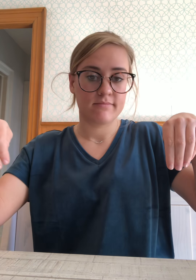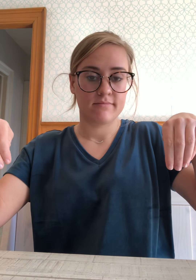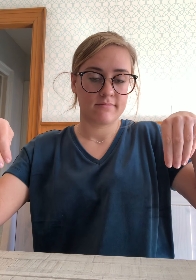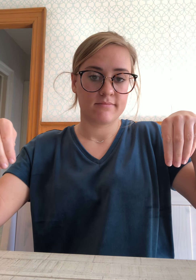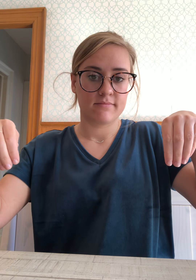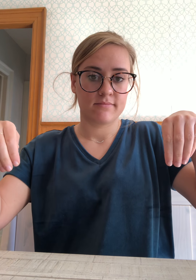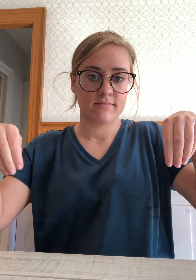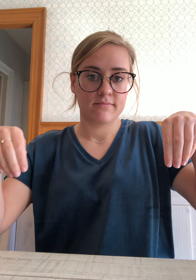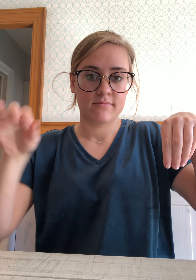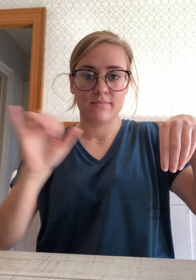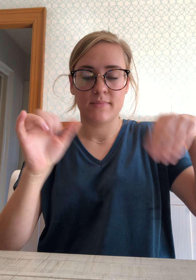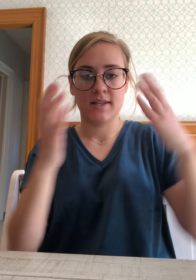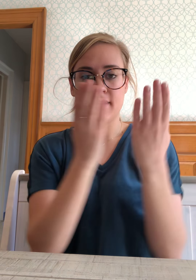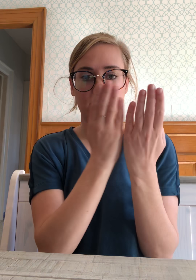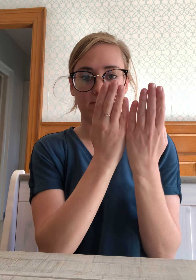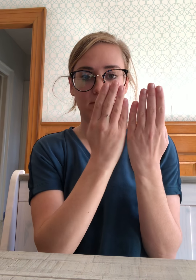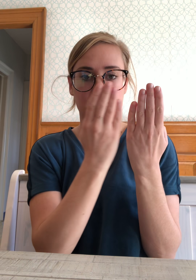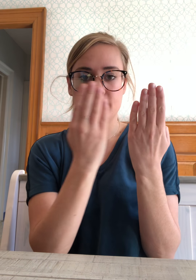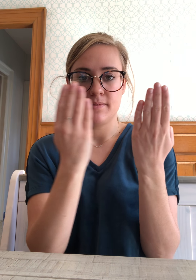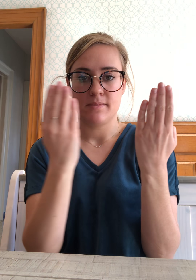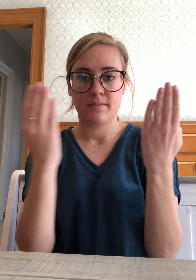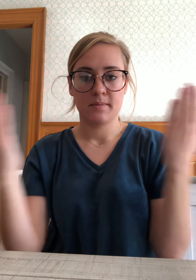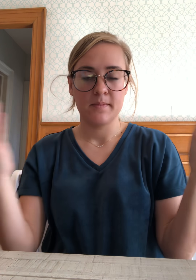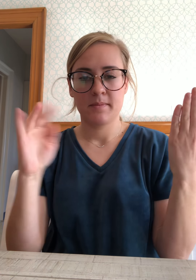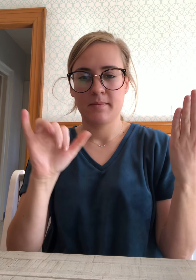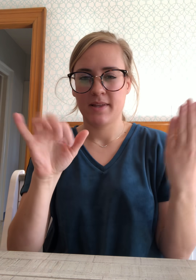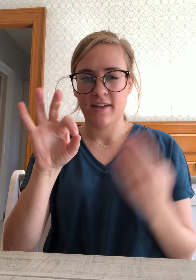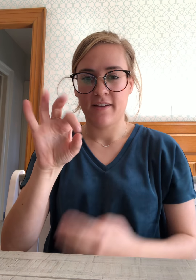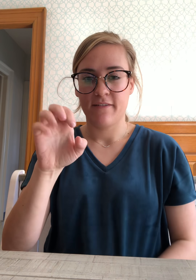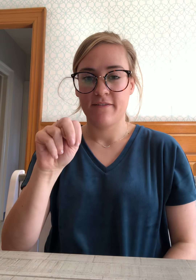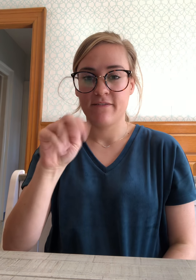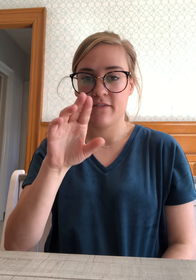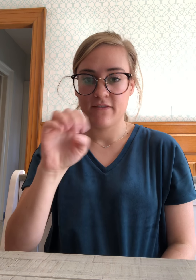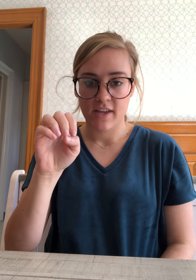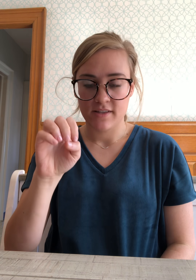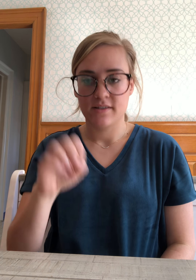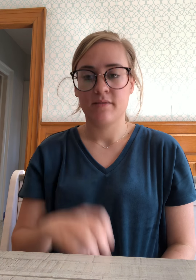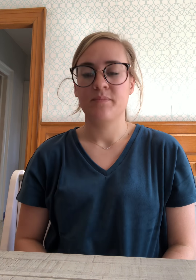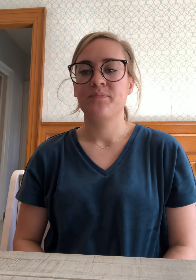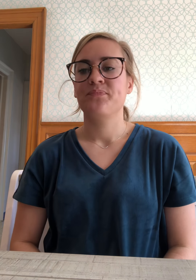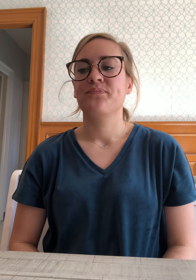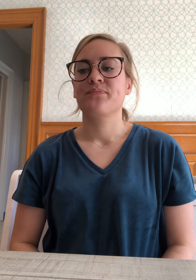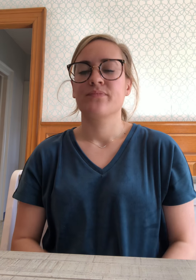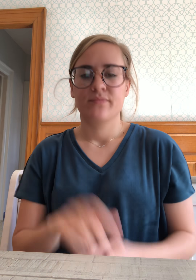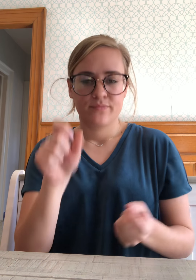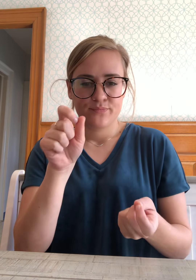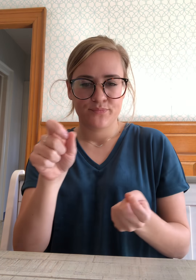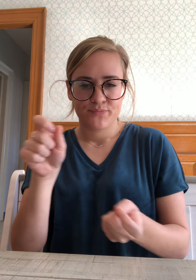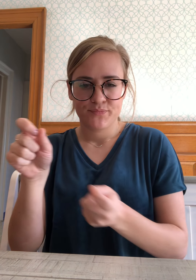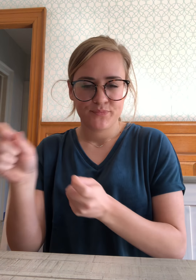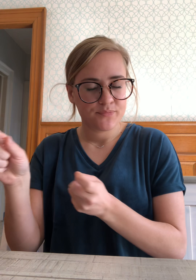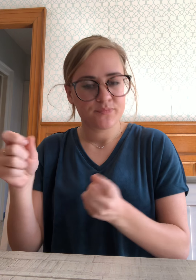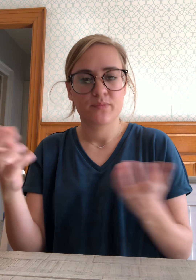like fence posts, if you will. The refinement of edgewise was the straight wire pre-adjusted